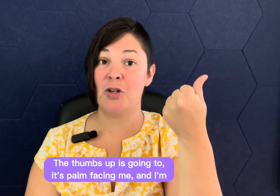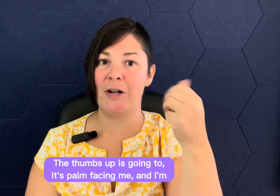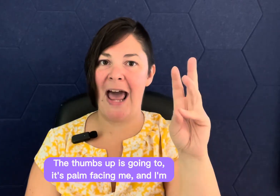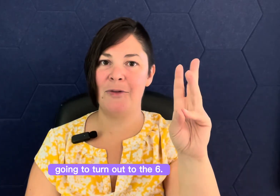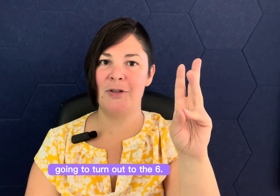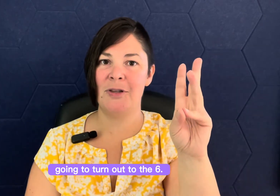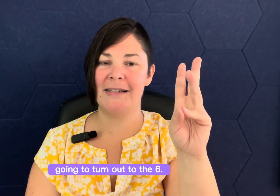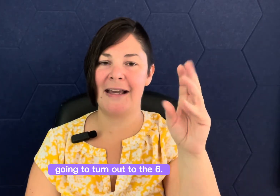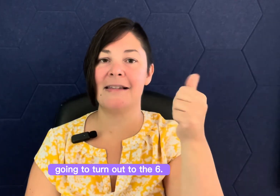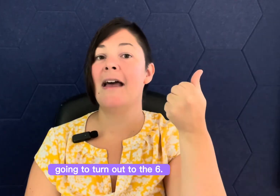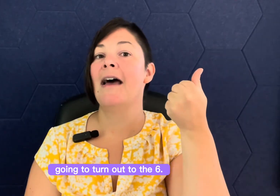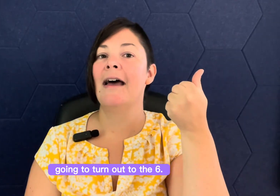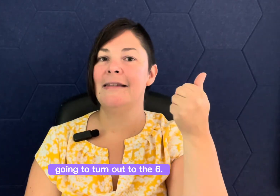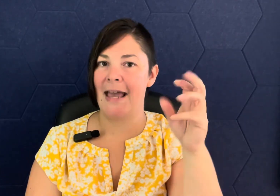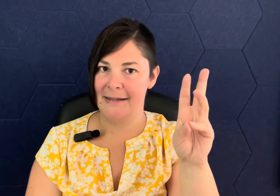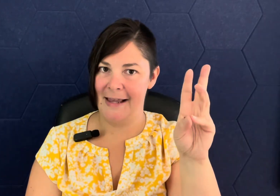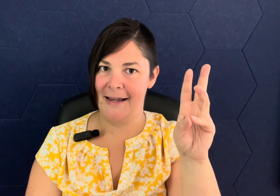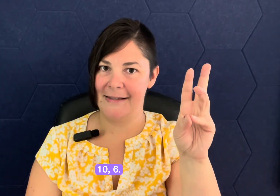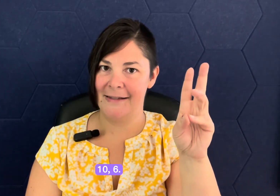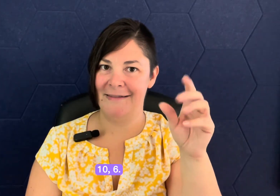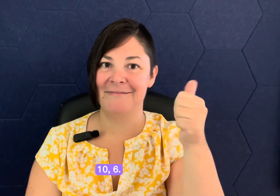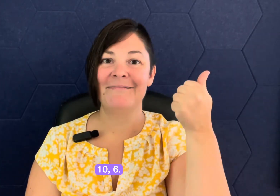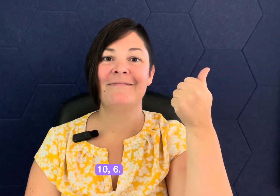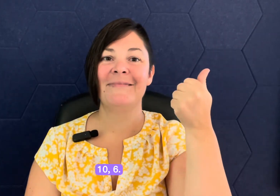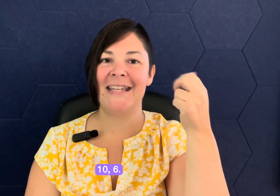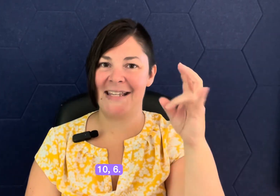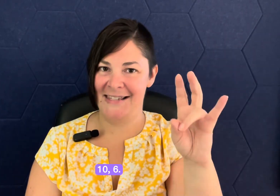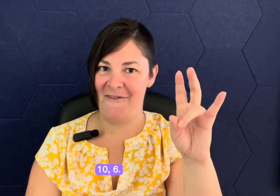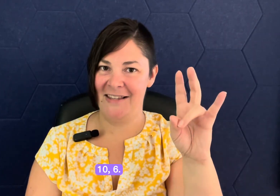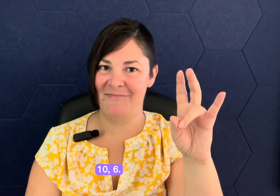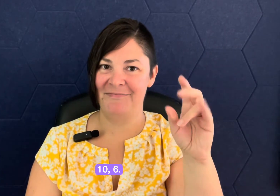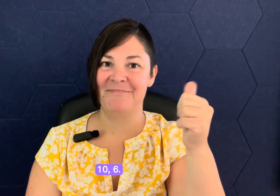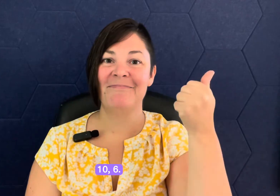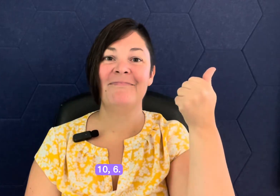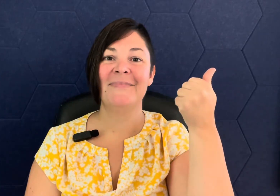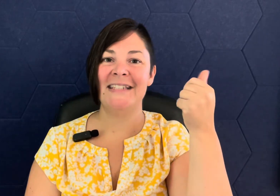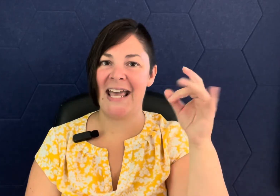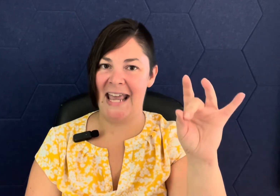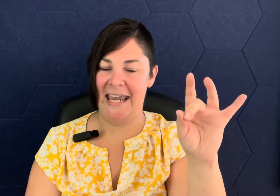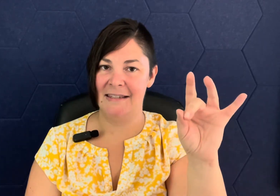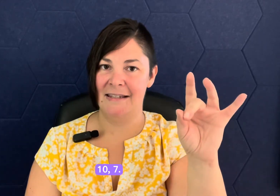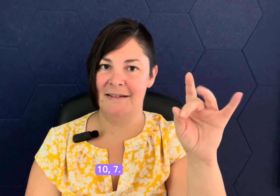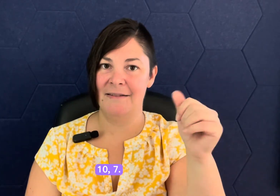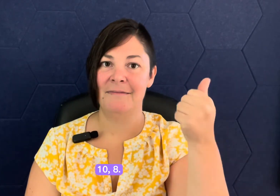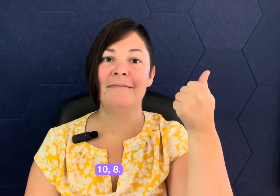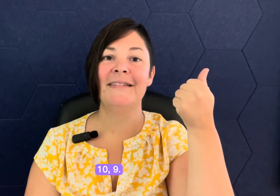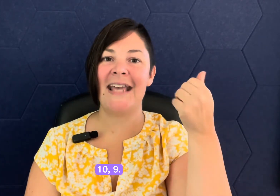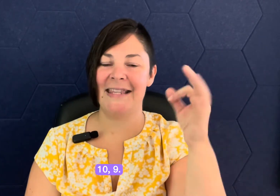turn out to the 6. 10, 6, 10, 7, 10, 8, 10,